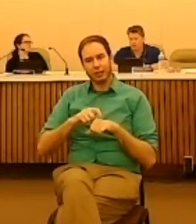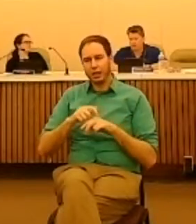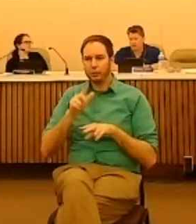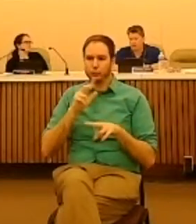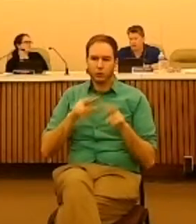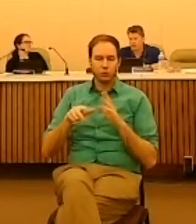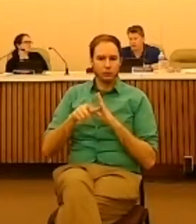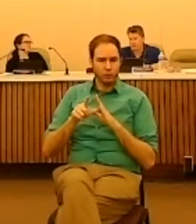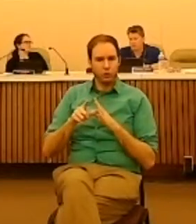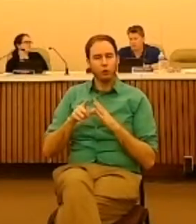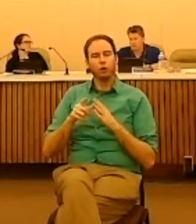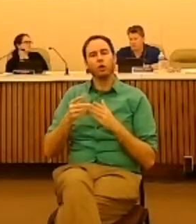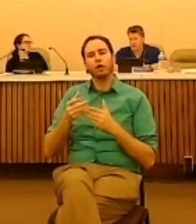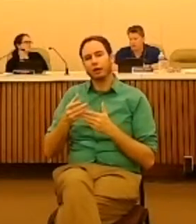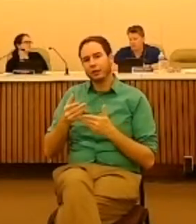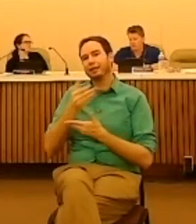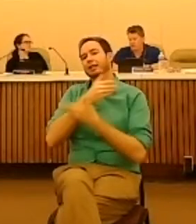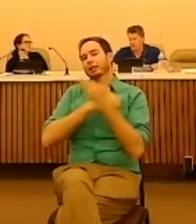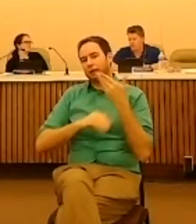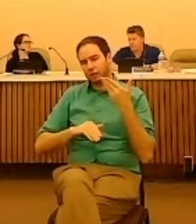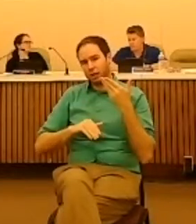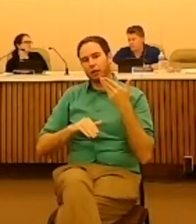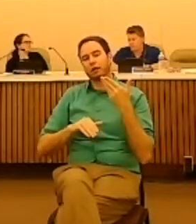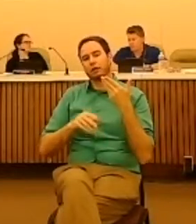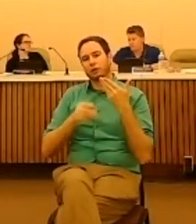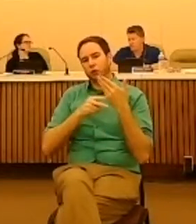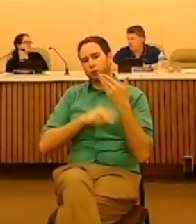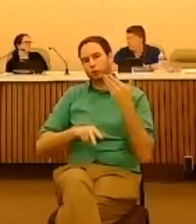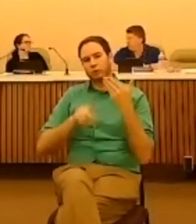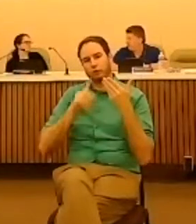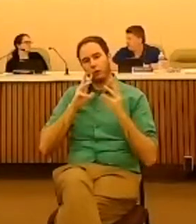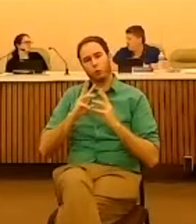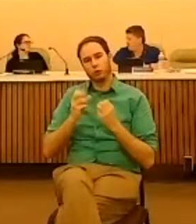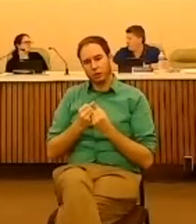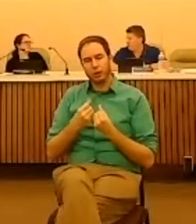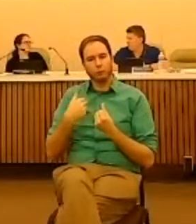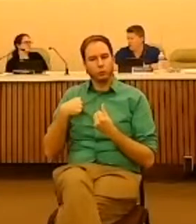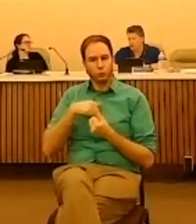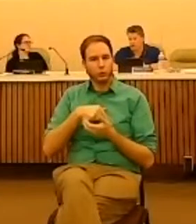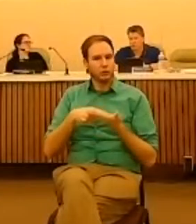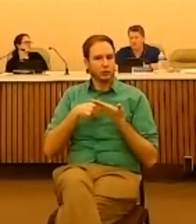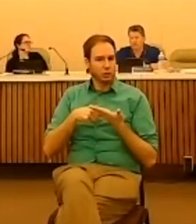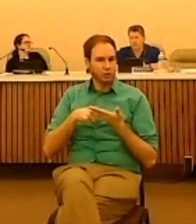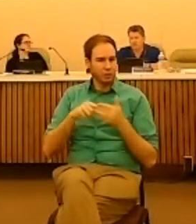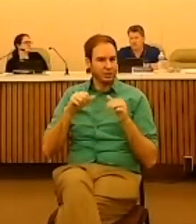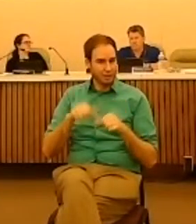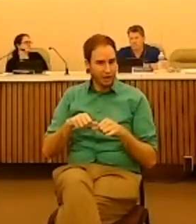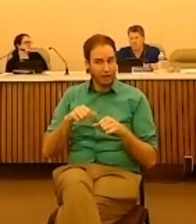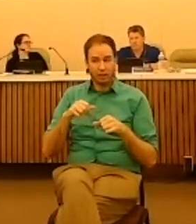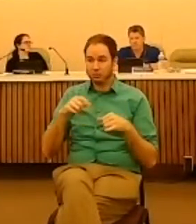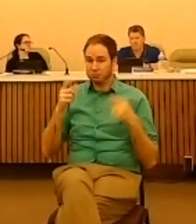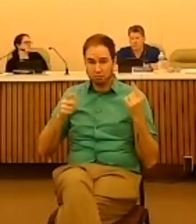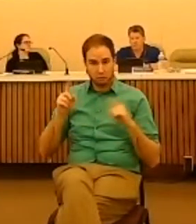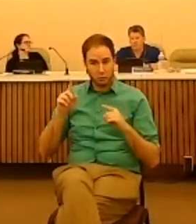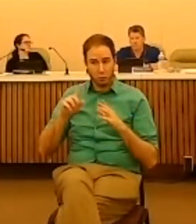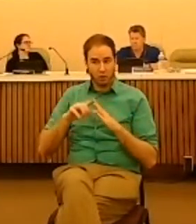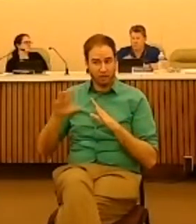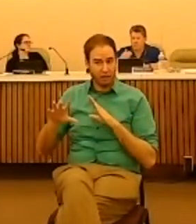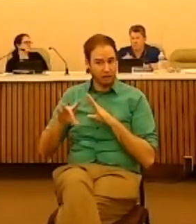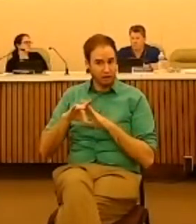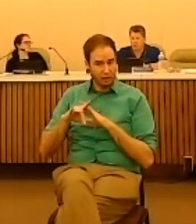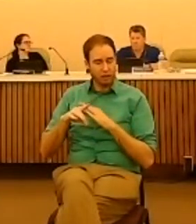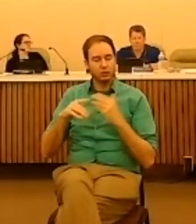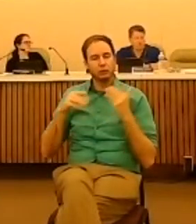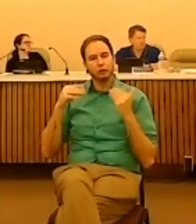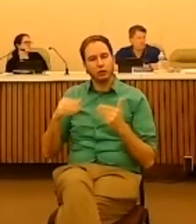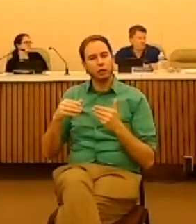it. And then at the following week of that, at the workshop, we can then go over it. If we agree with their selection, we